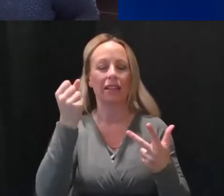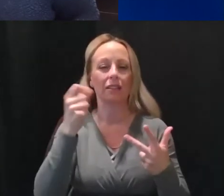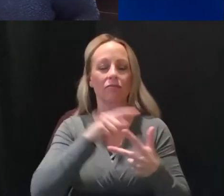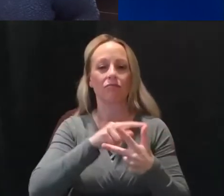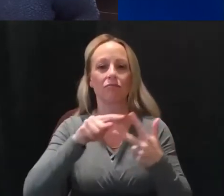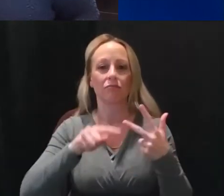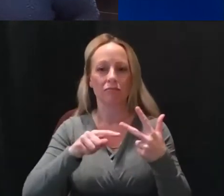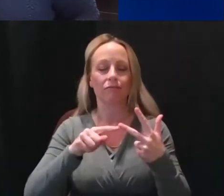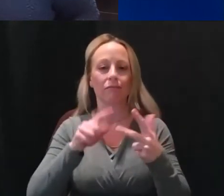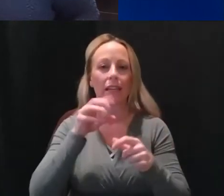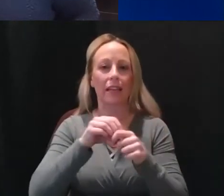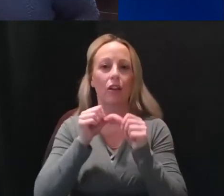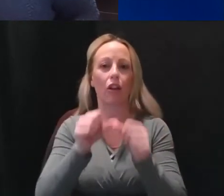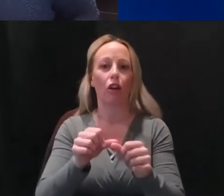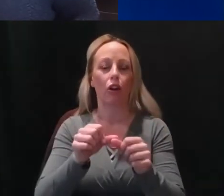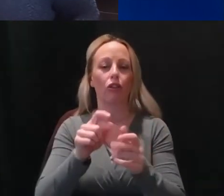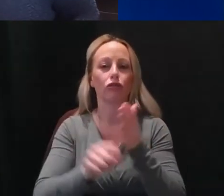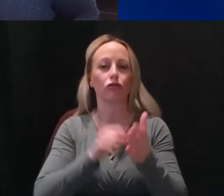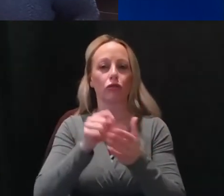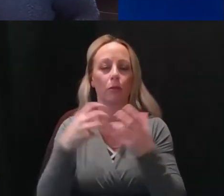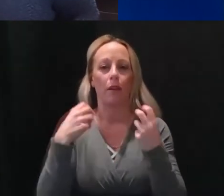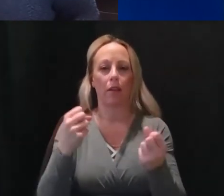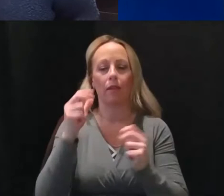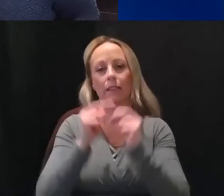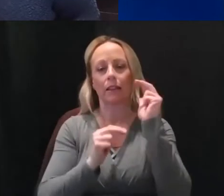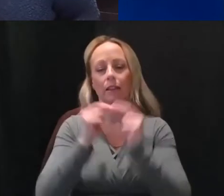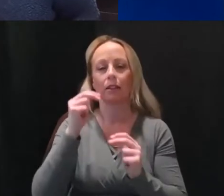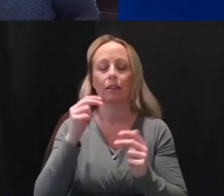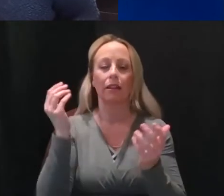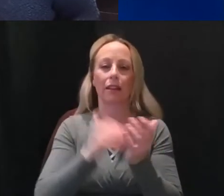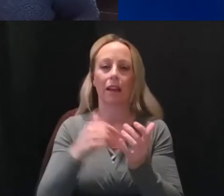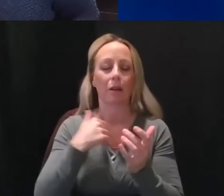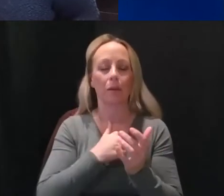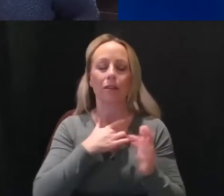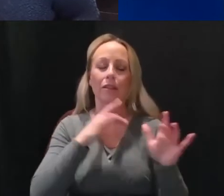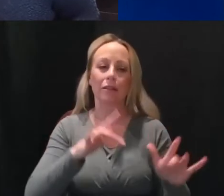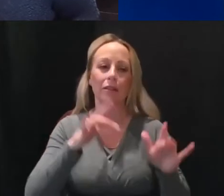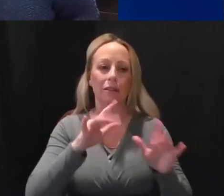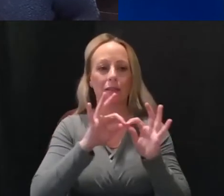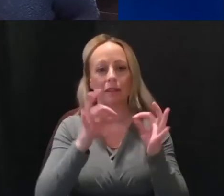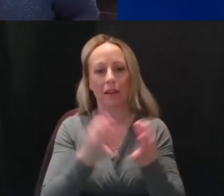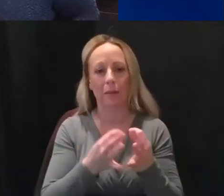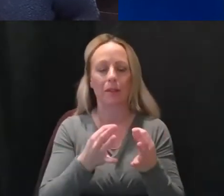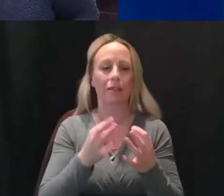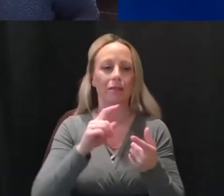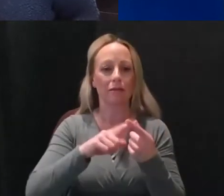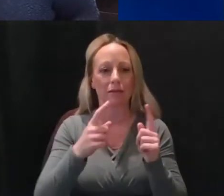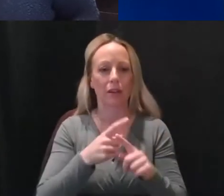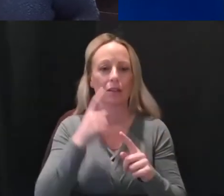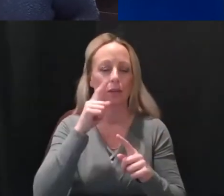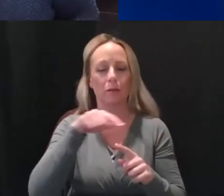in long-term care facilities. Again, we express our deepest condolences to the family and loved ones of these